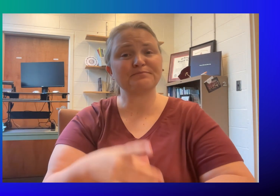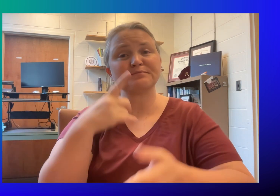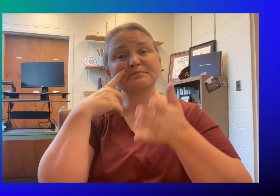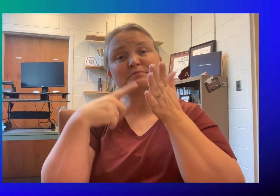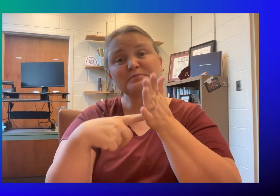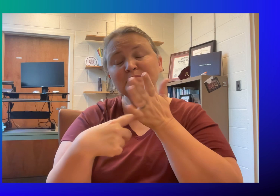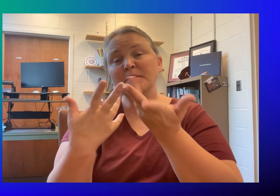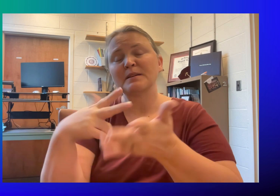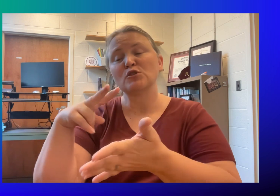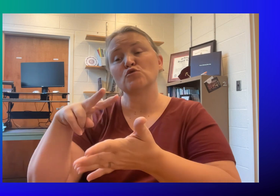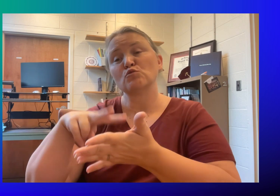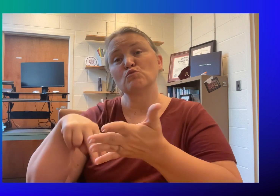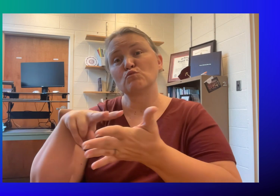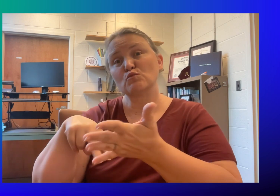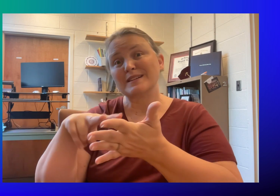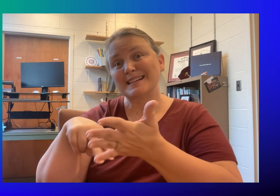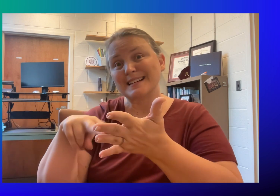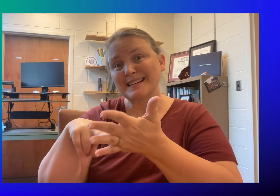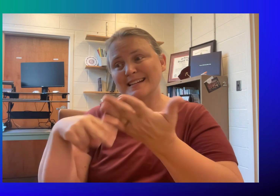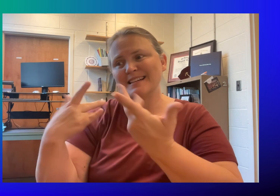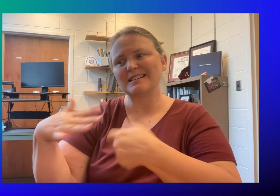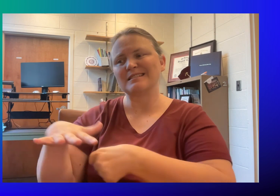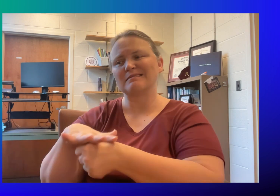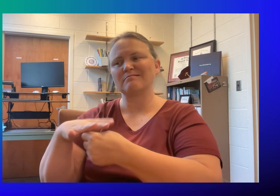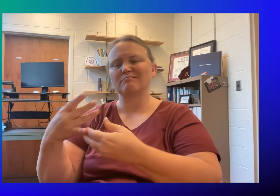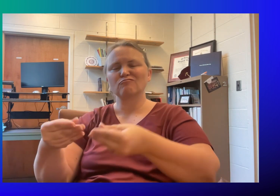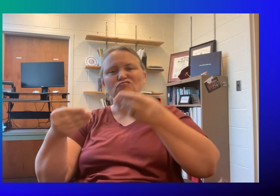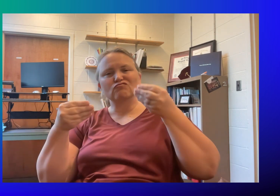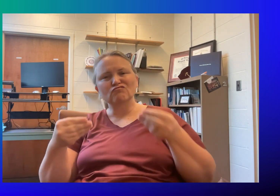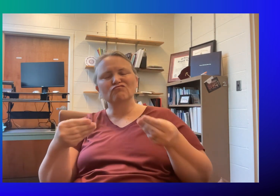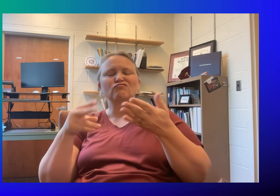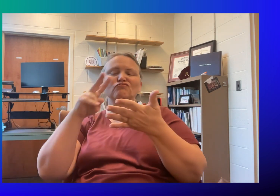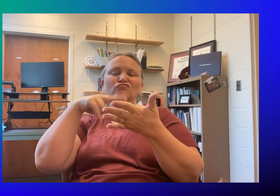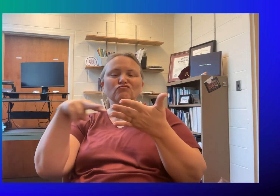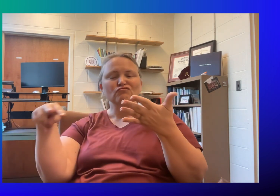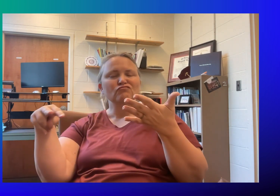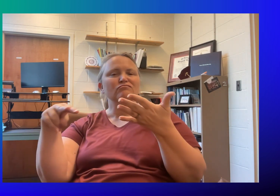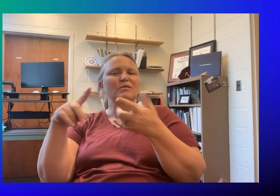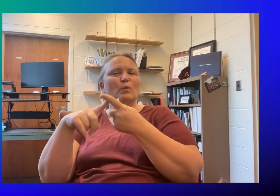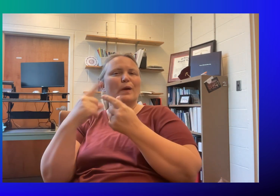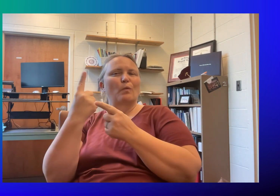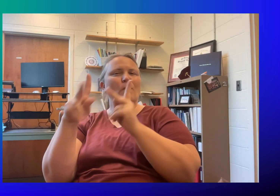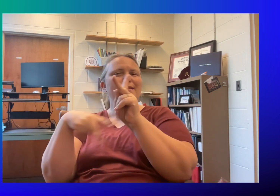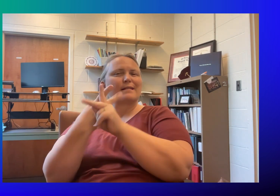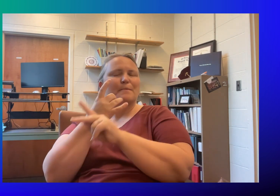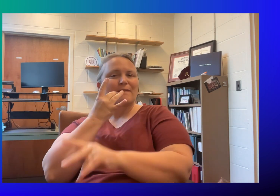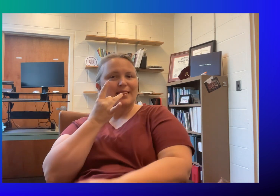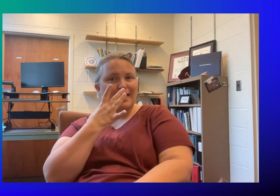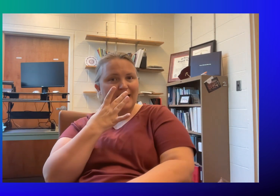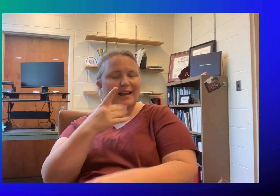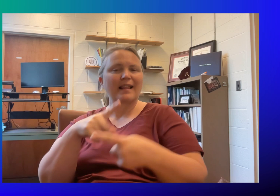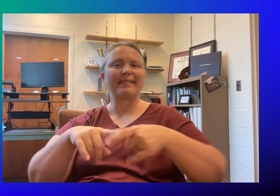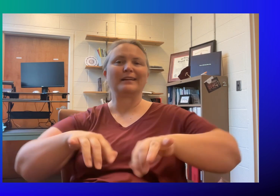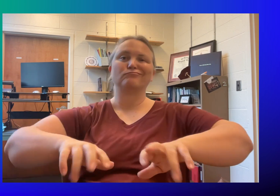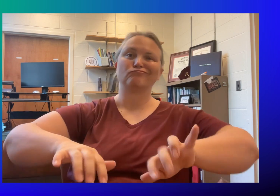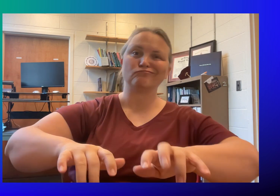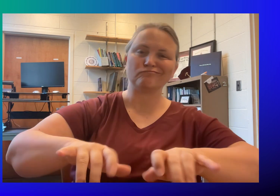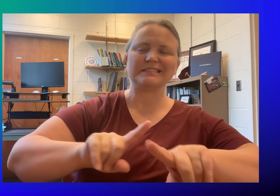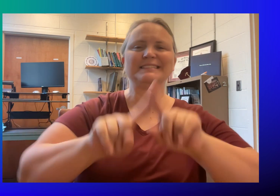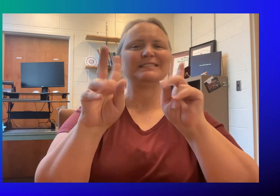example, you might decide to do all of your reading for writing in one space and all of your typing in another space. So you might need to adjust